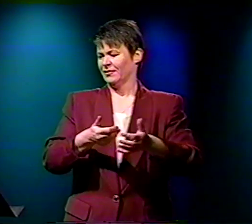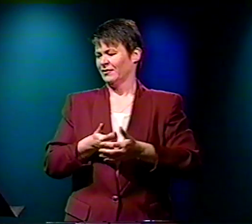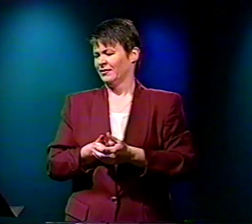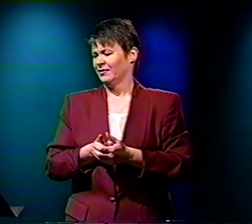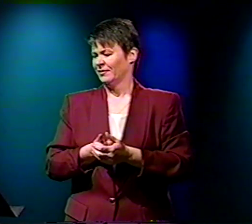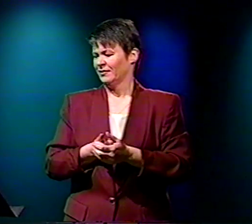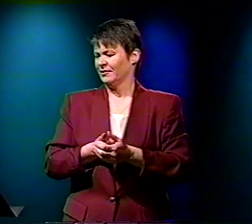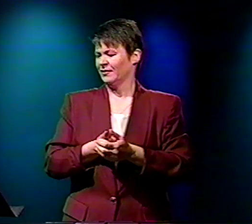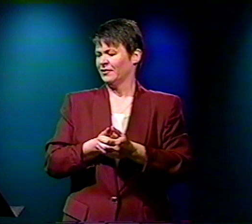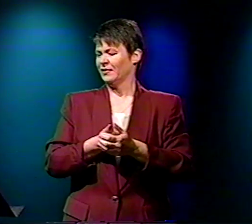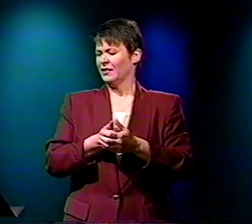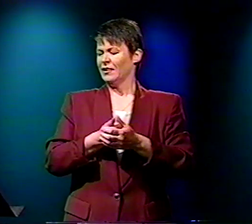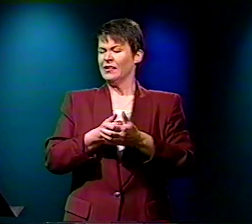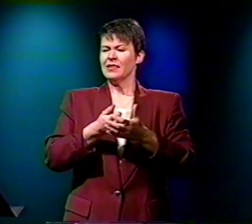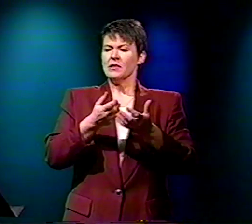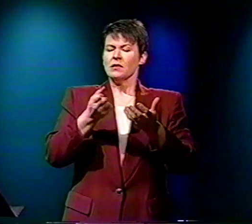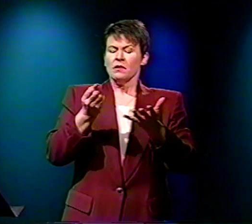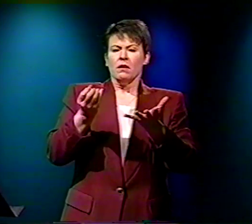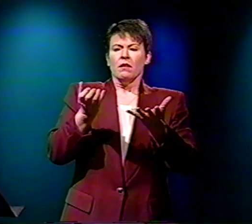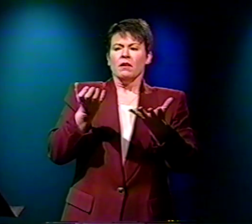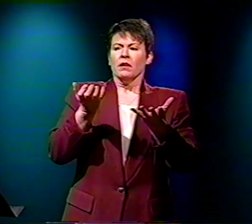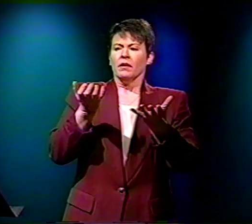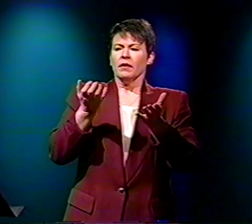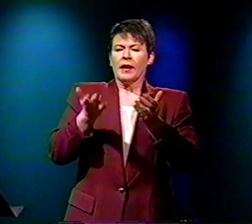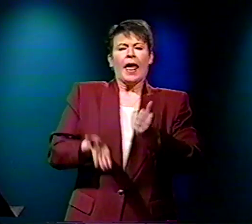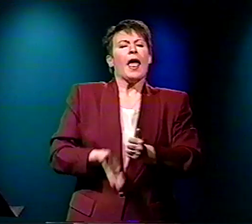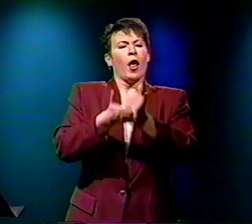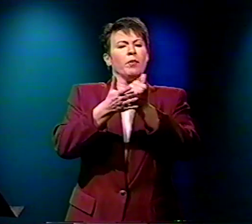actually happening when you are doing that process?